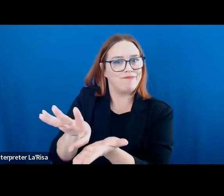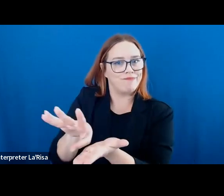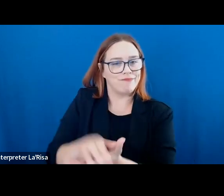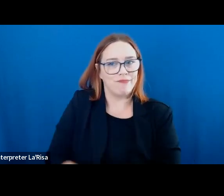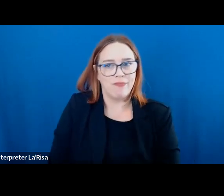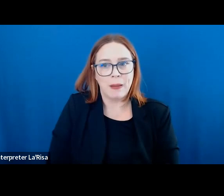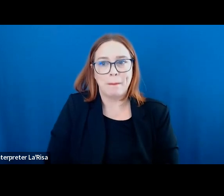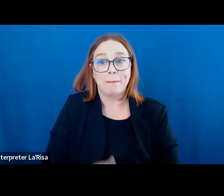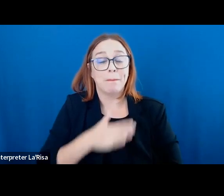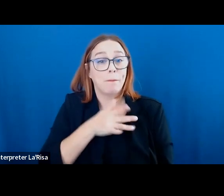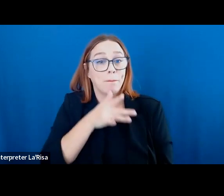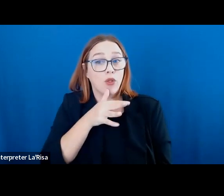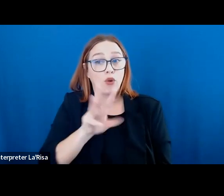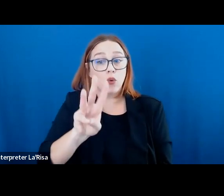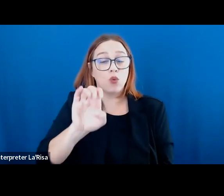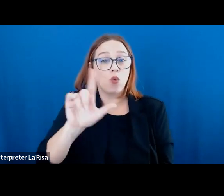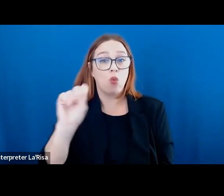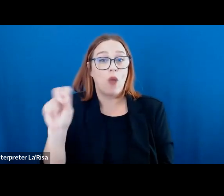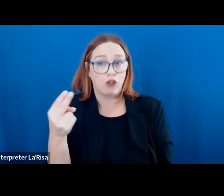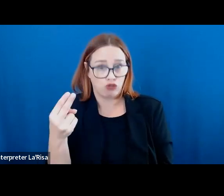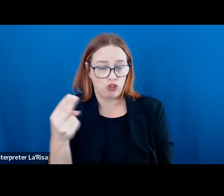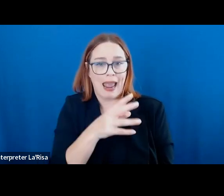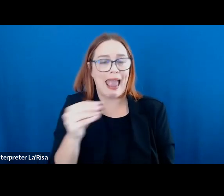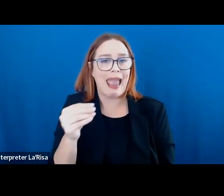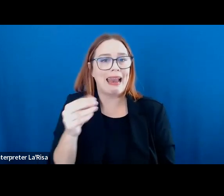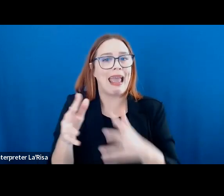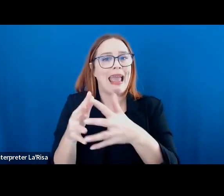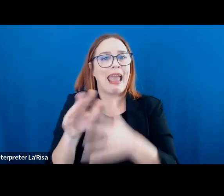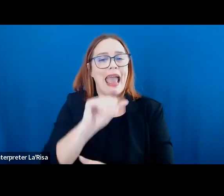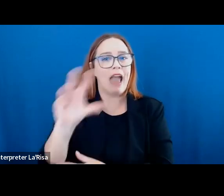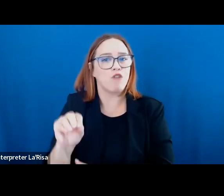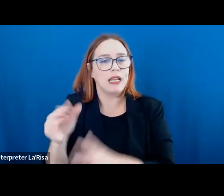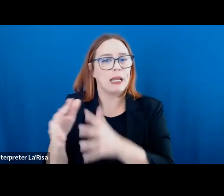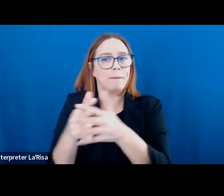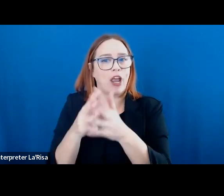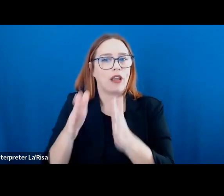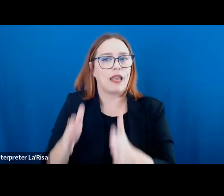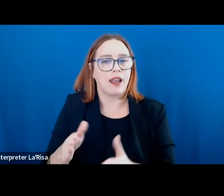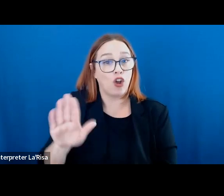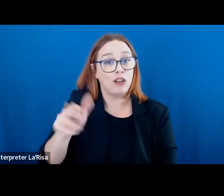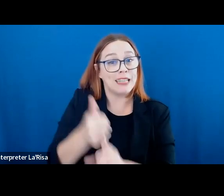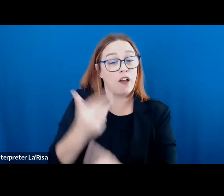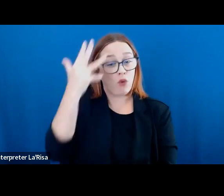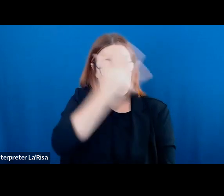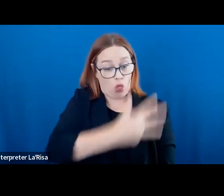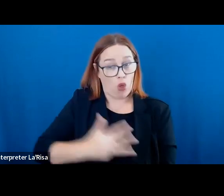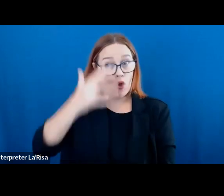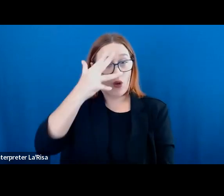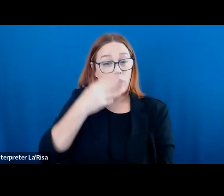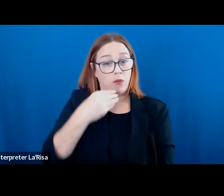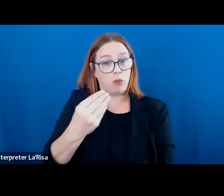Welsh and African American and looks like she is